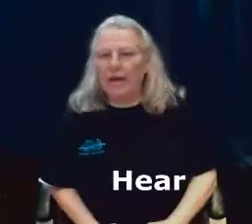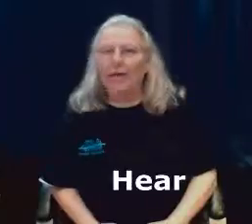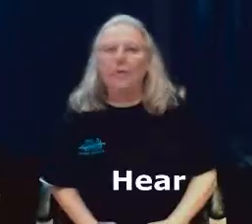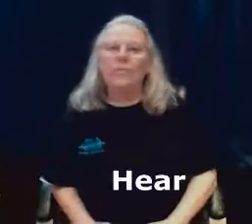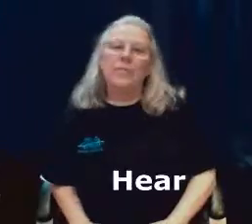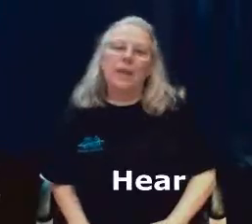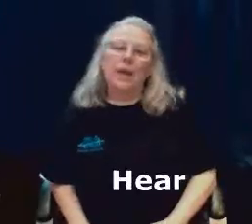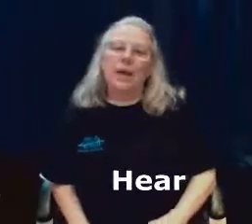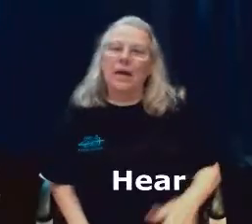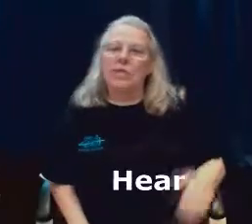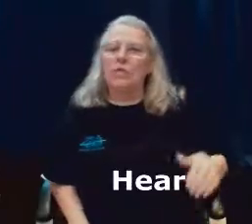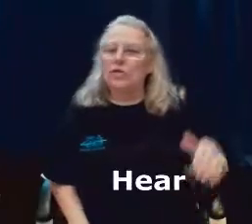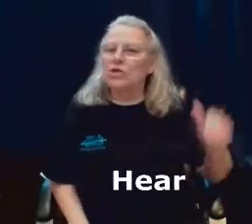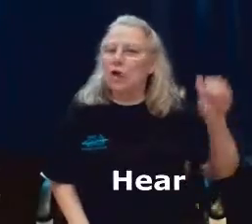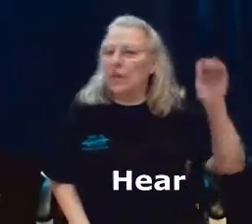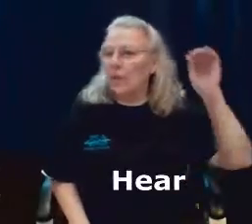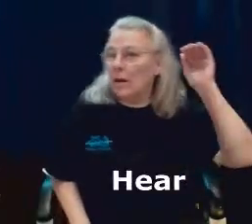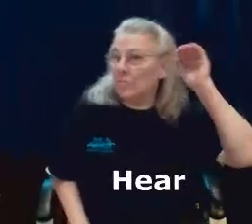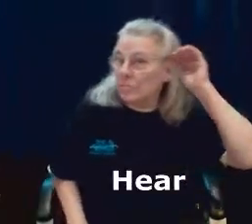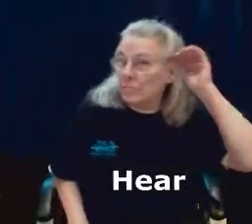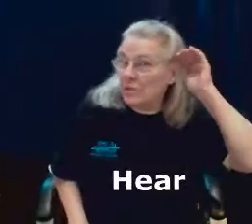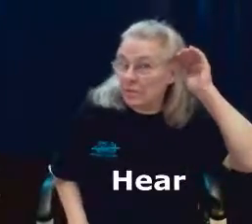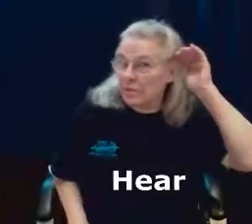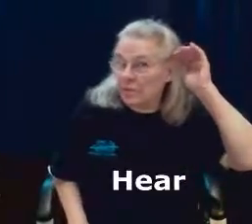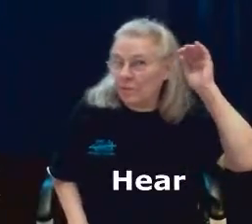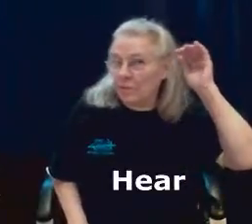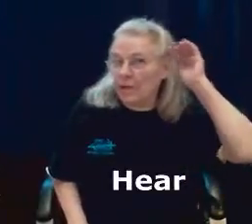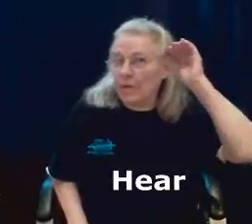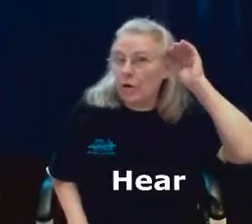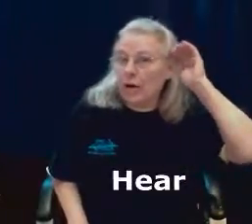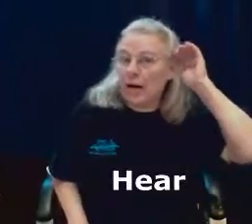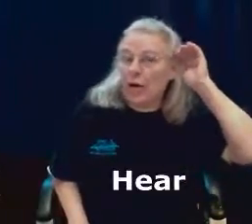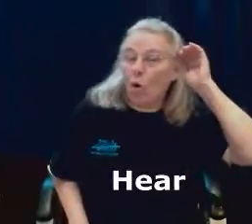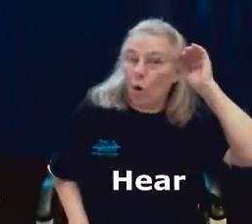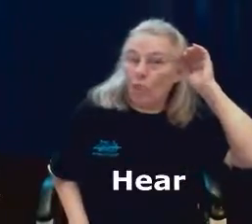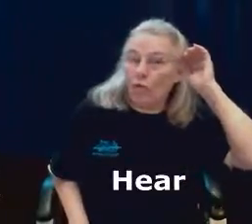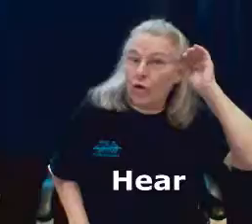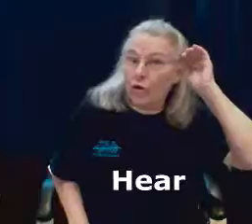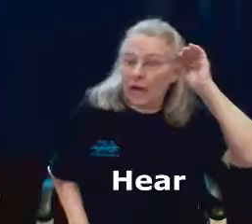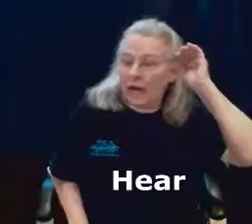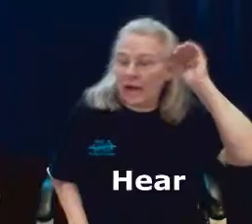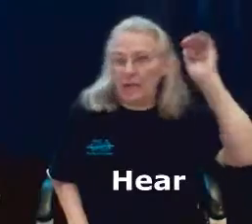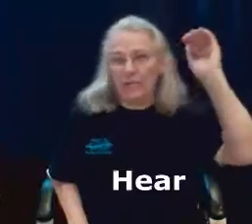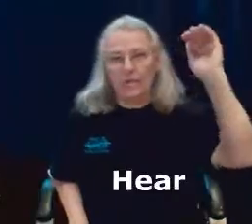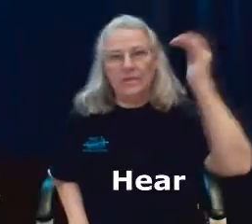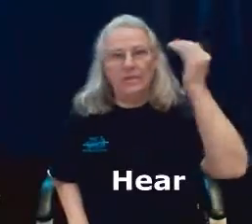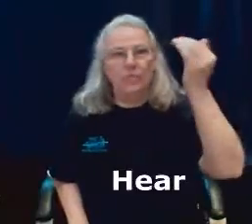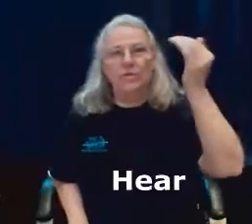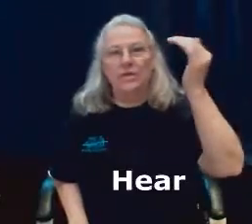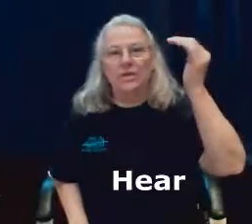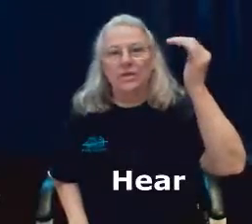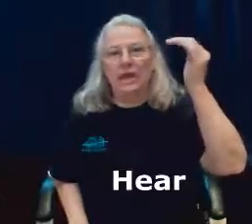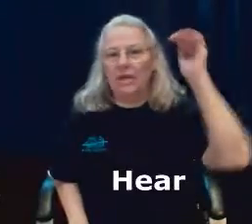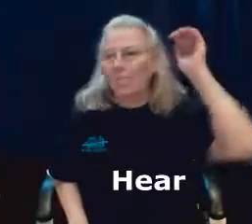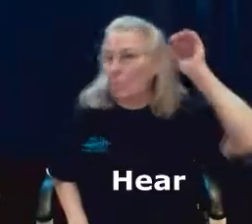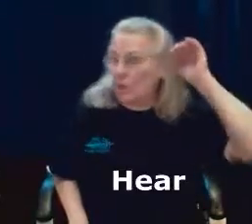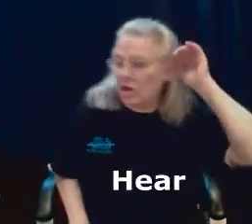Here, and we're just talking about cupping your hand over your ear. That's almost a C